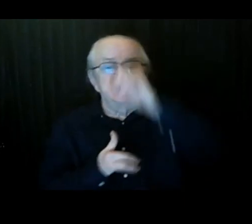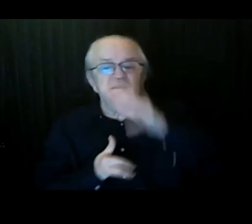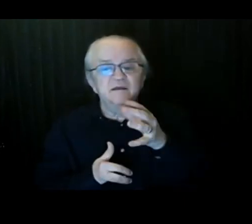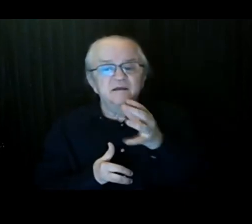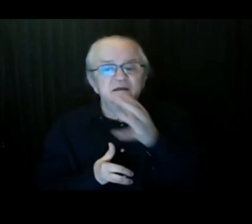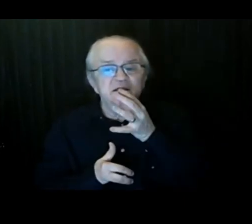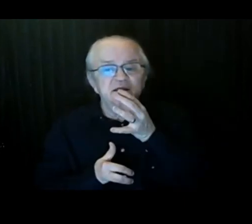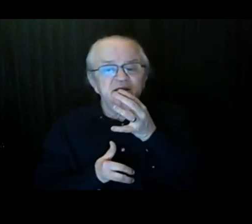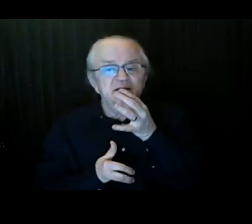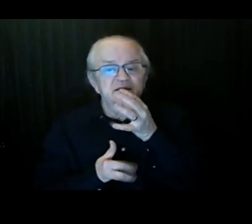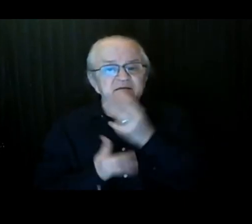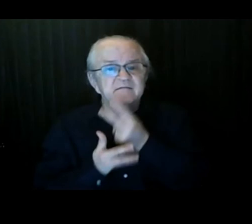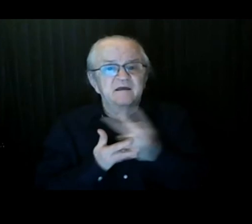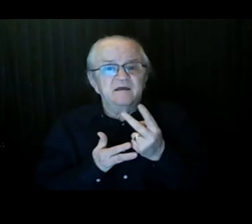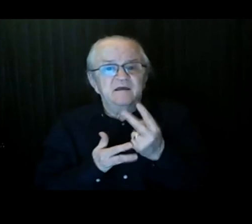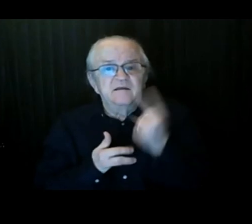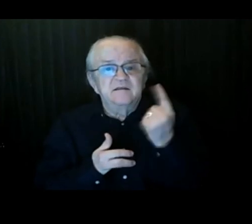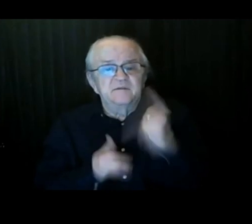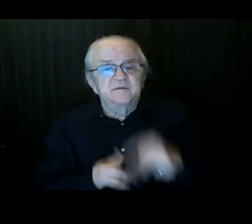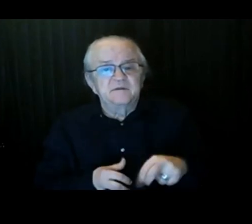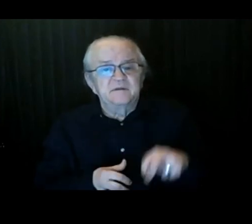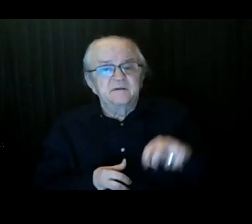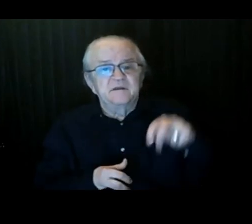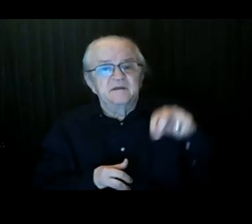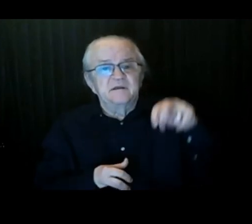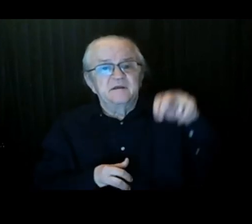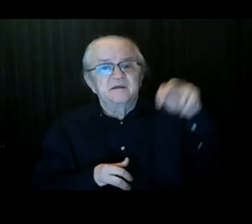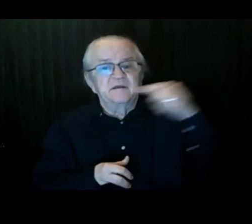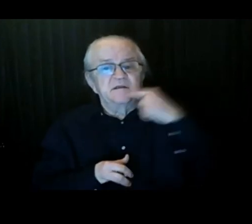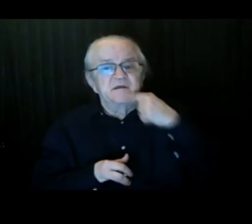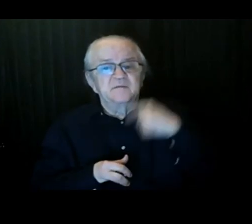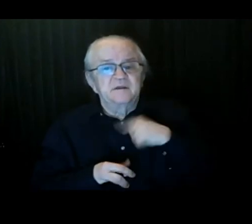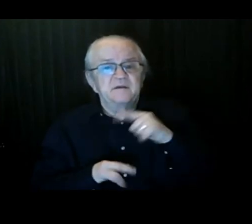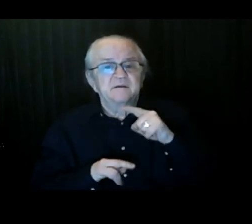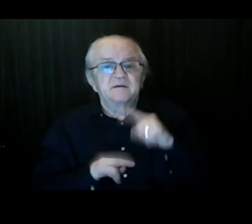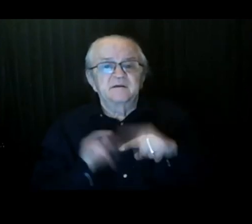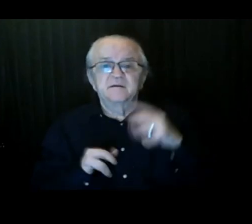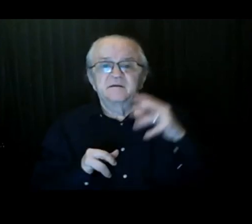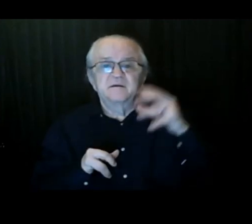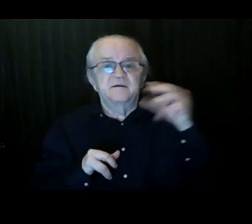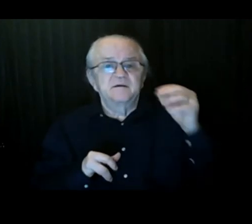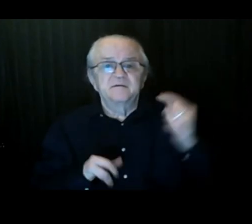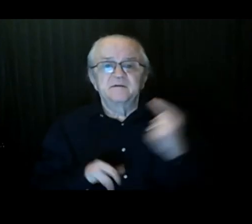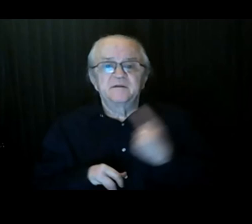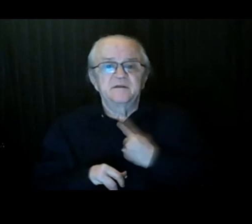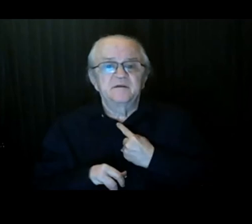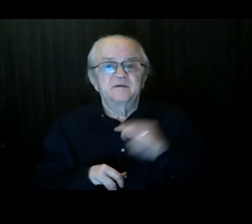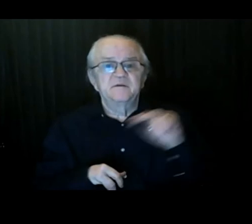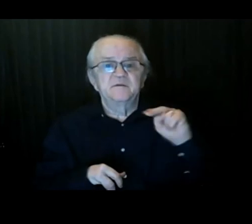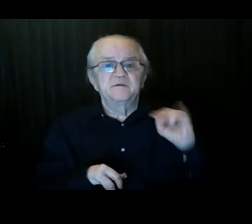And she came up the stairs to my room and she told me that I couldn't go by myself to New Jersey.